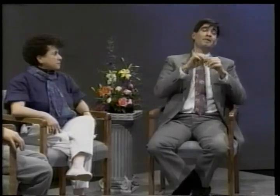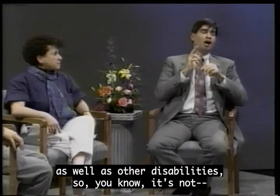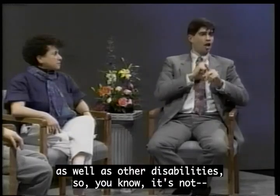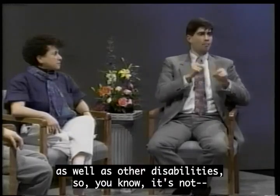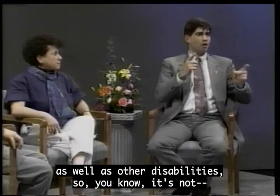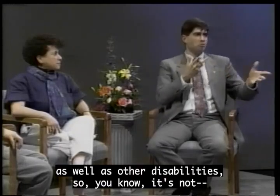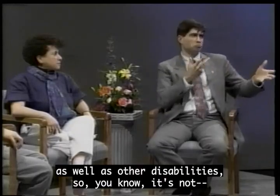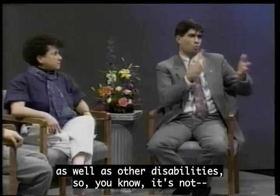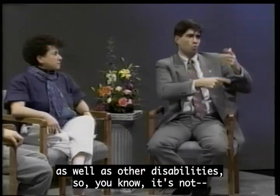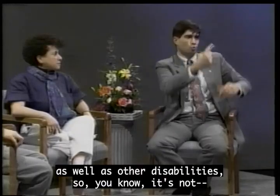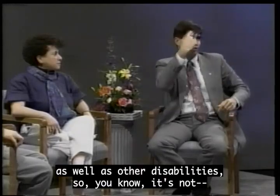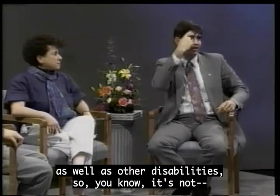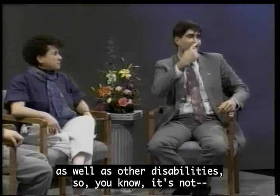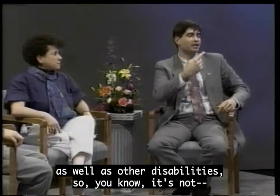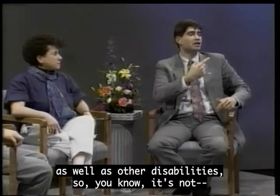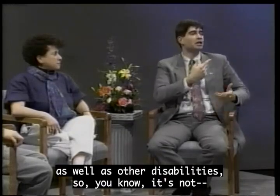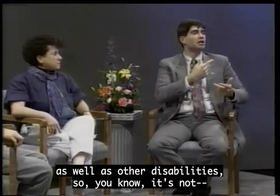So, you know,